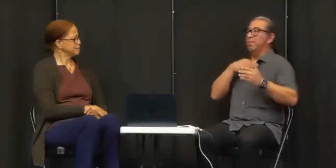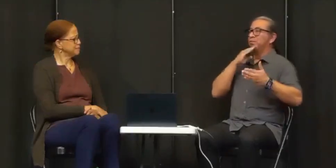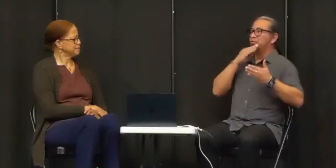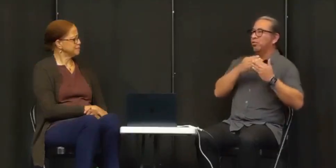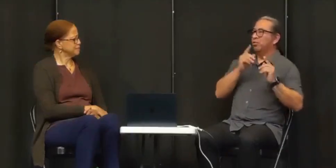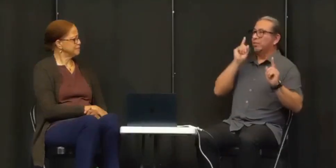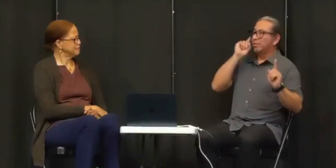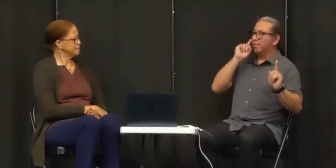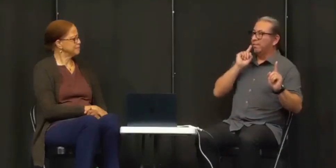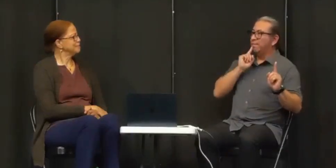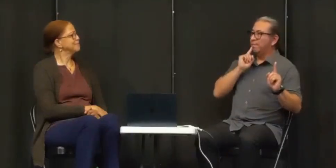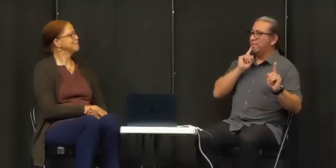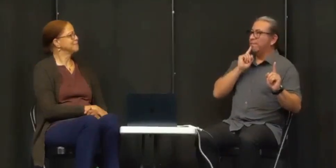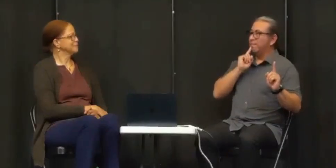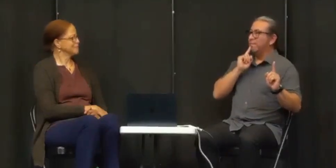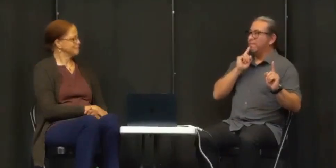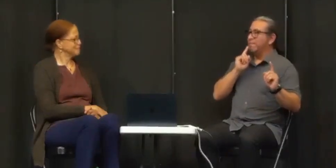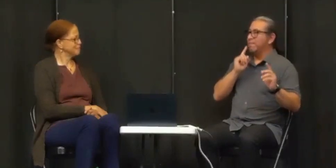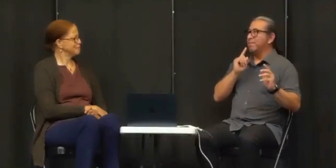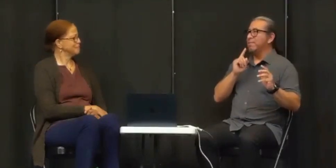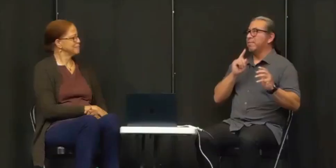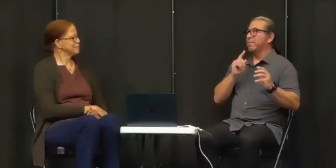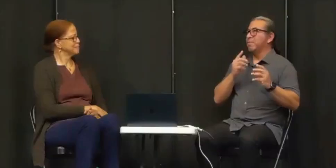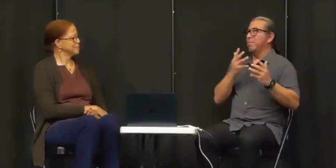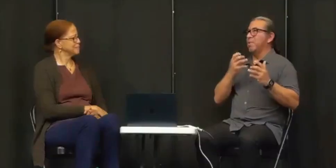For me, modeling the behavior,